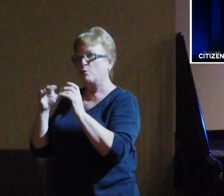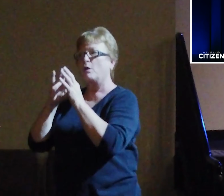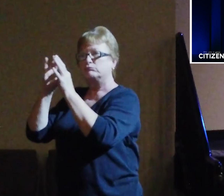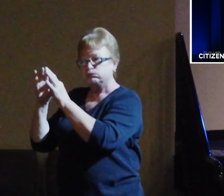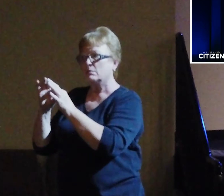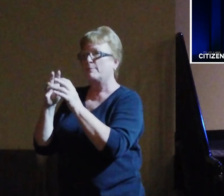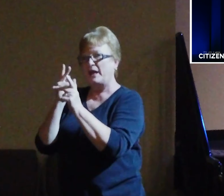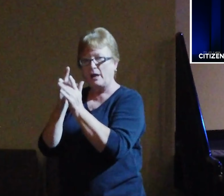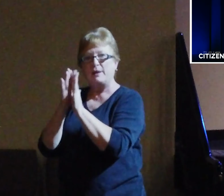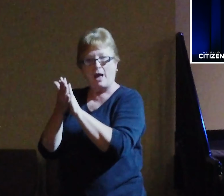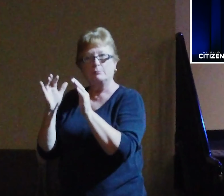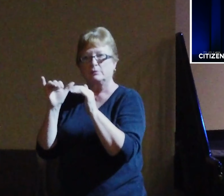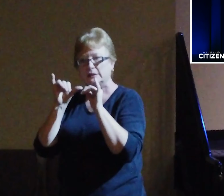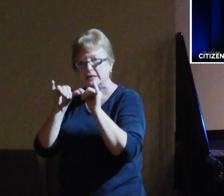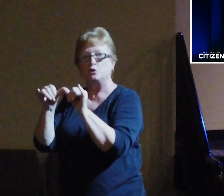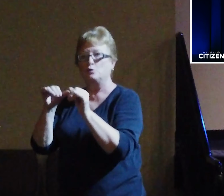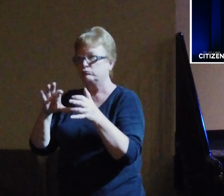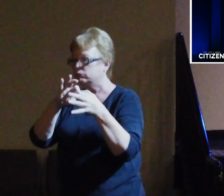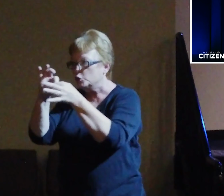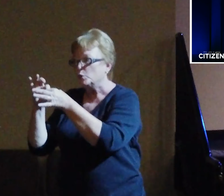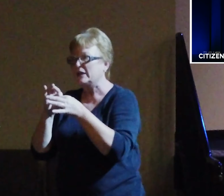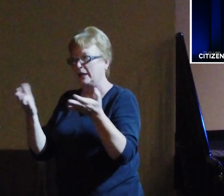We've seen that in the church in Canada.